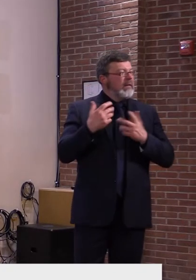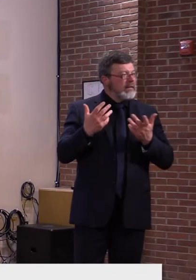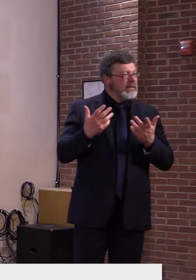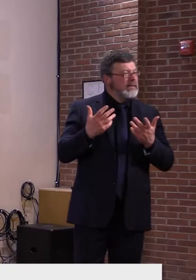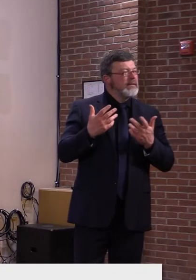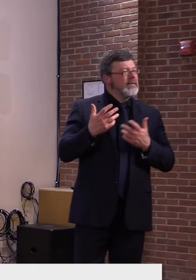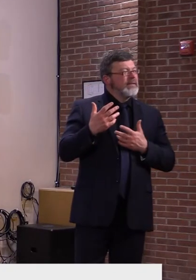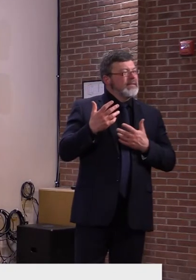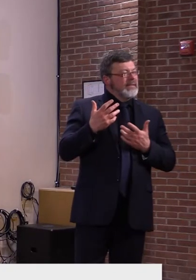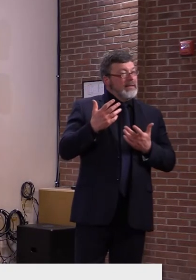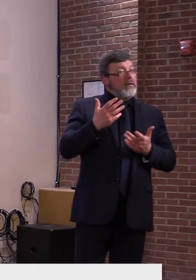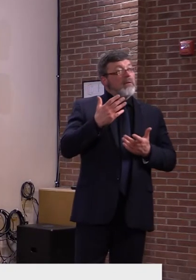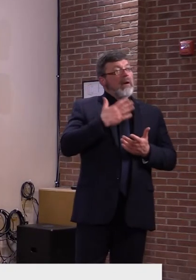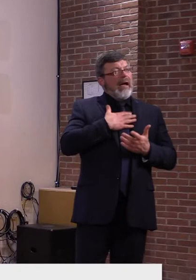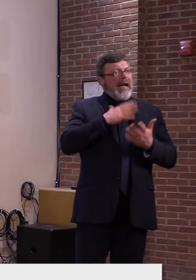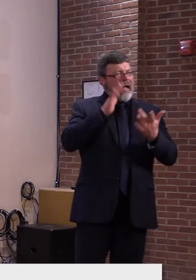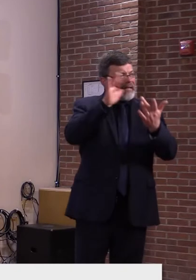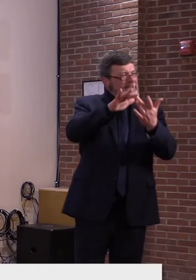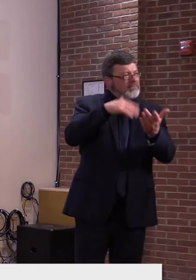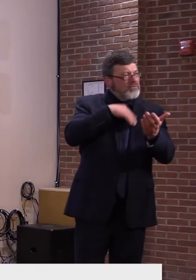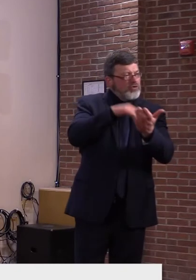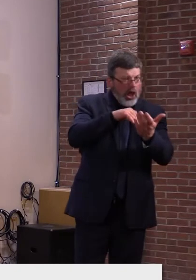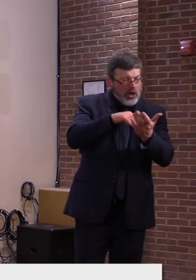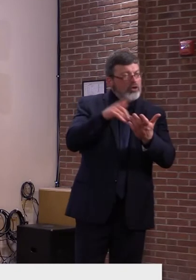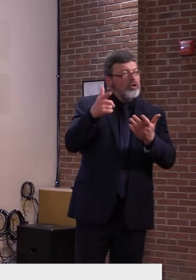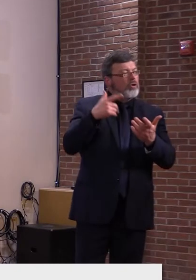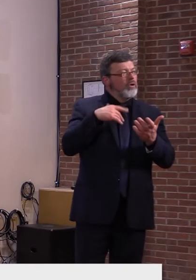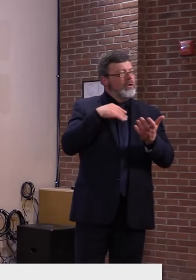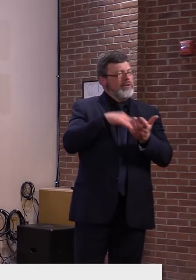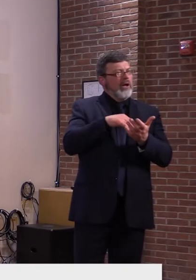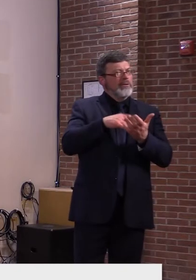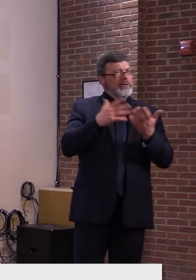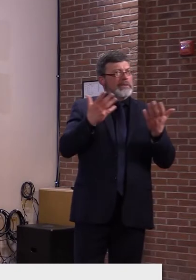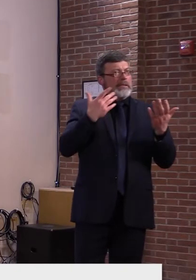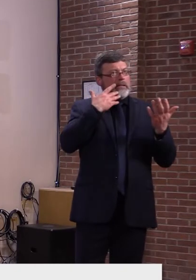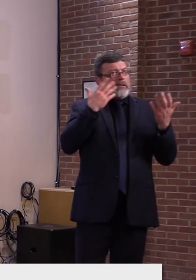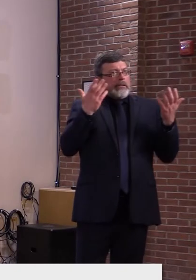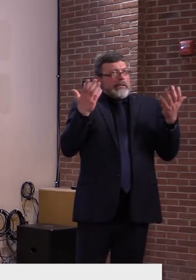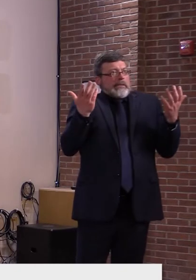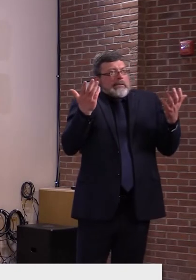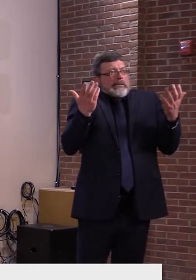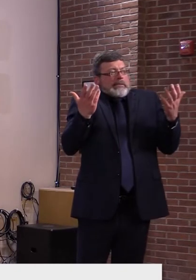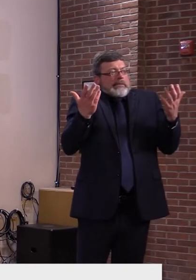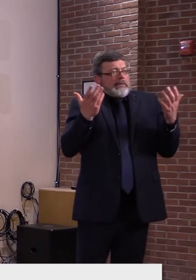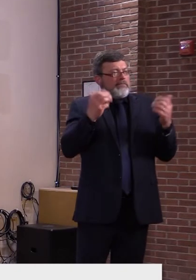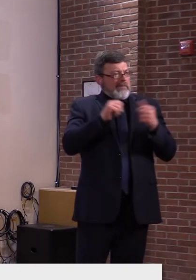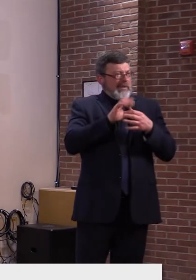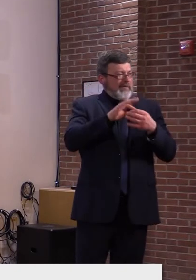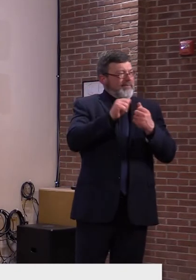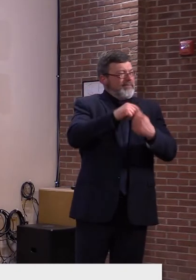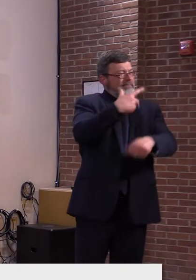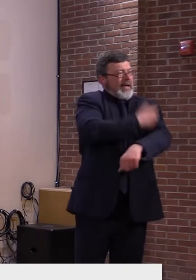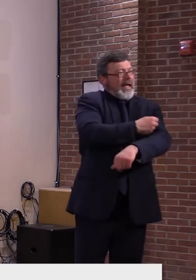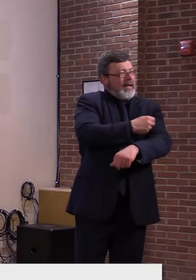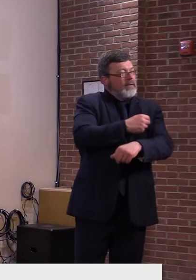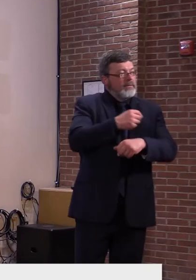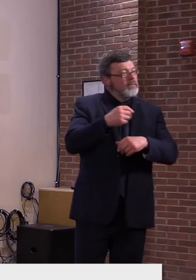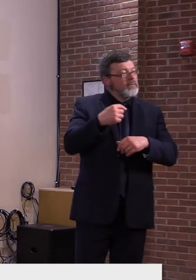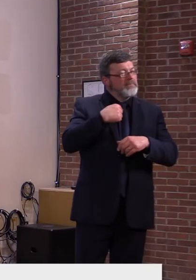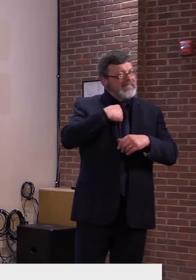but won't say that it's that either. And he says he's contacted the both federal and state health agencies